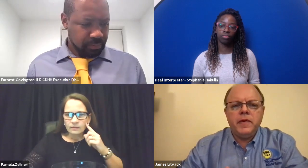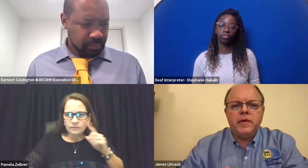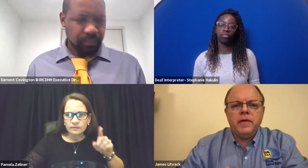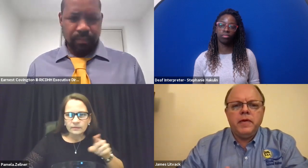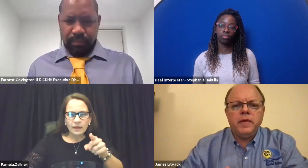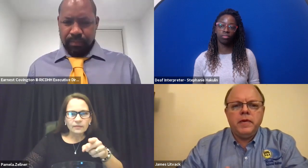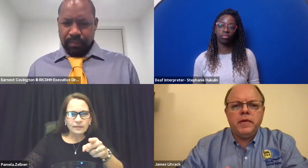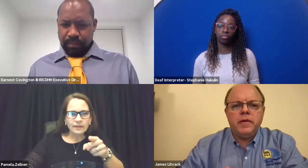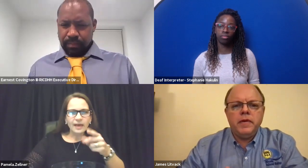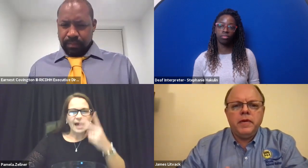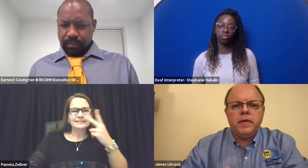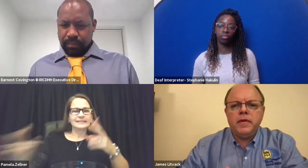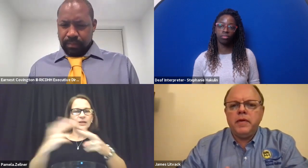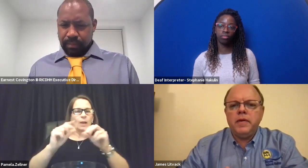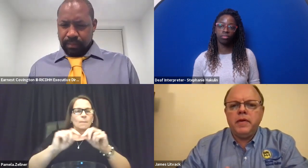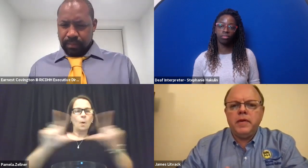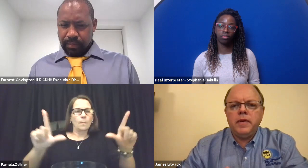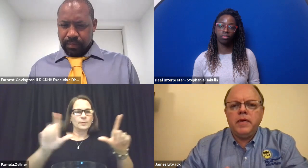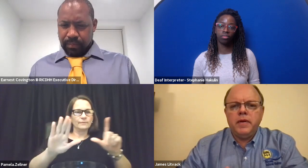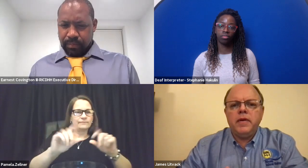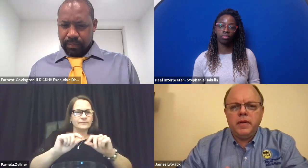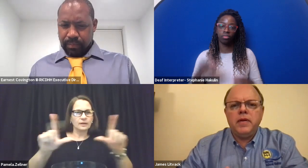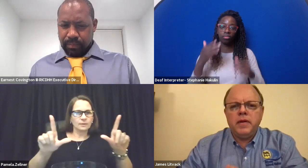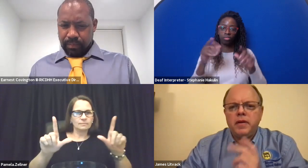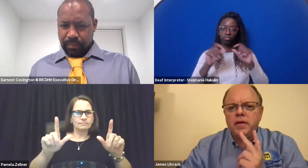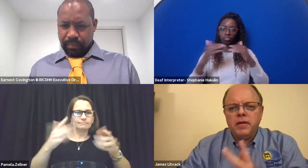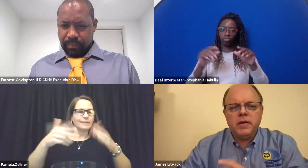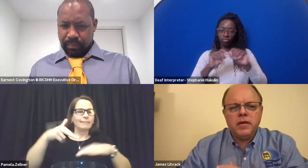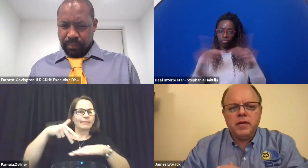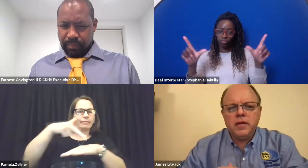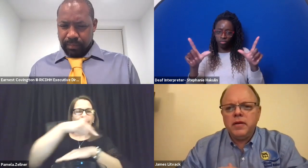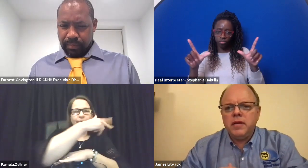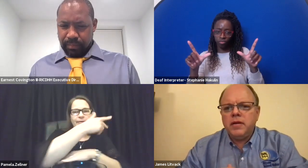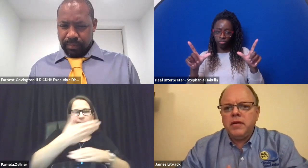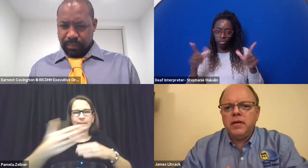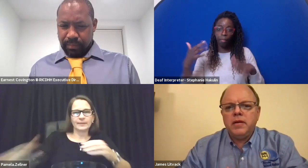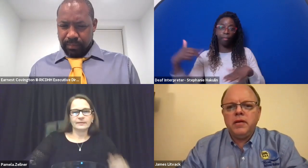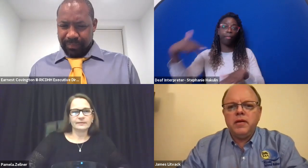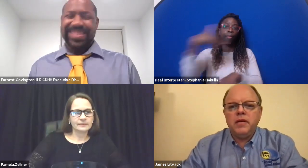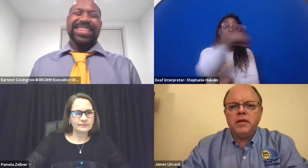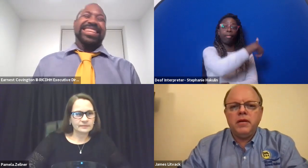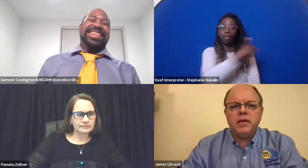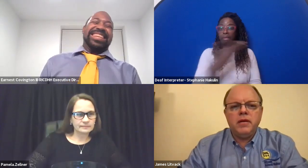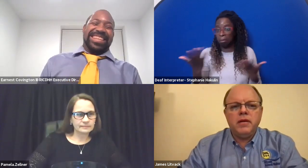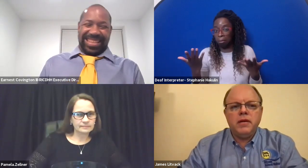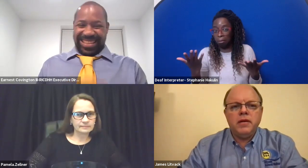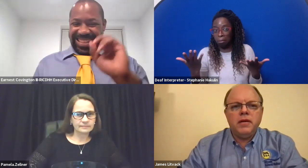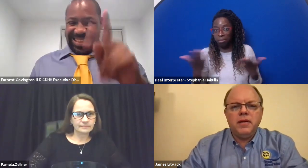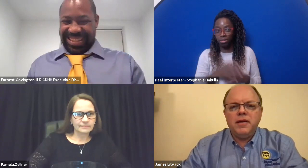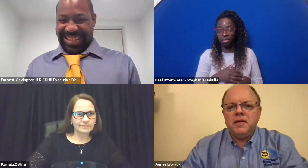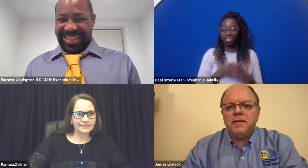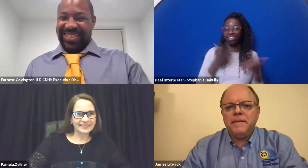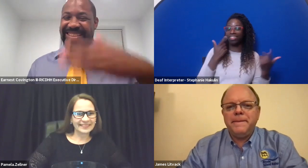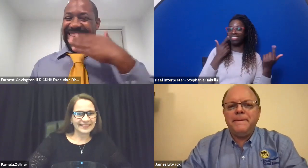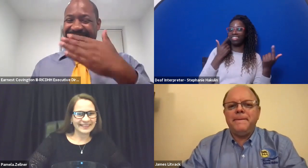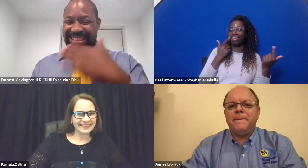Let me just scan the screen because I know I see. Go ahead and open your window. The window